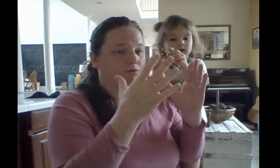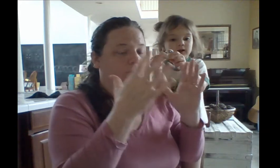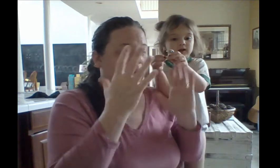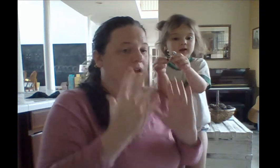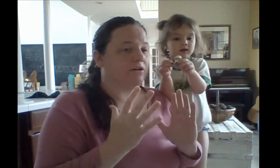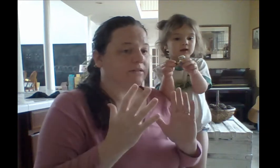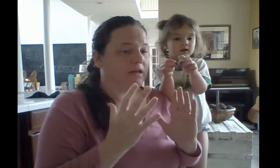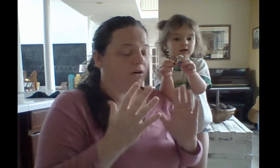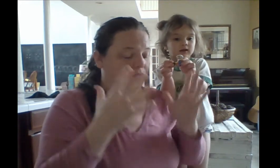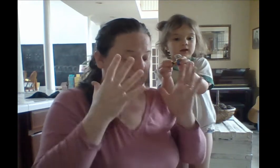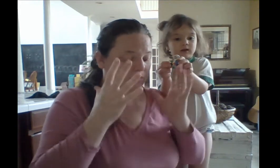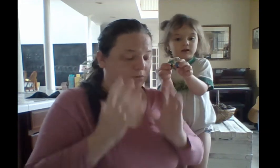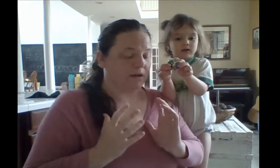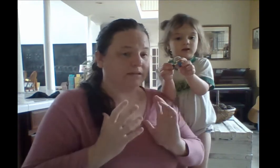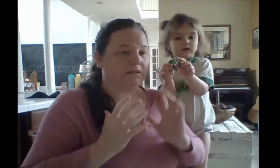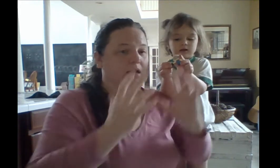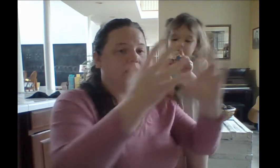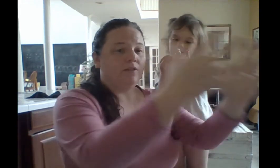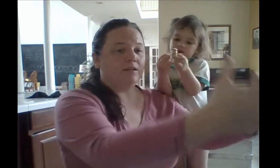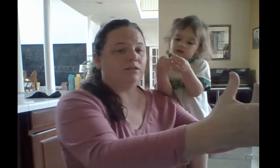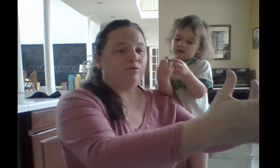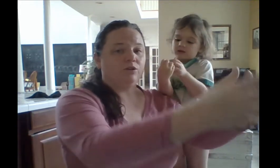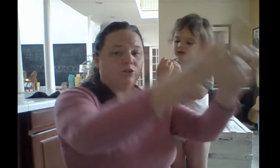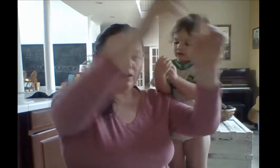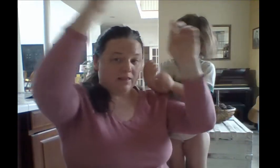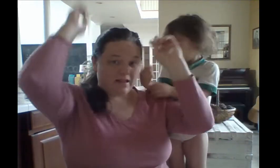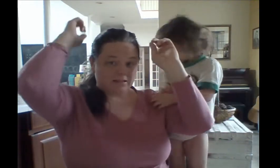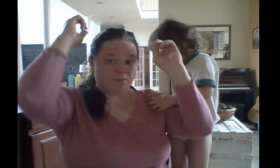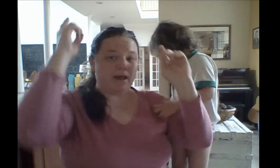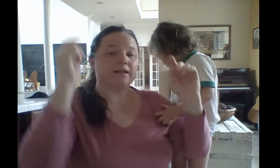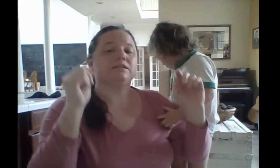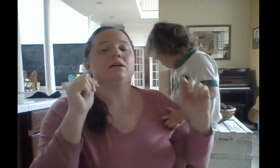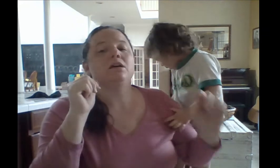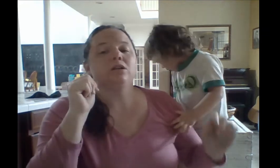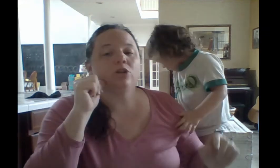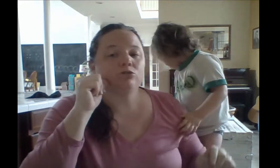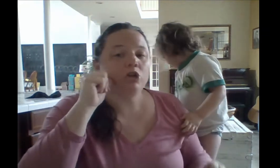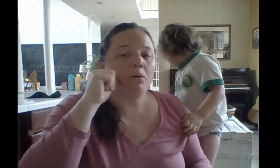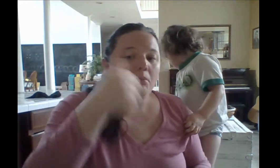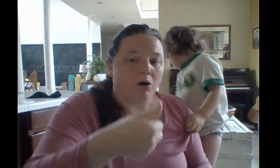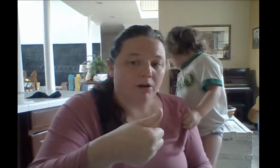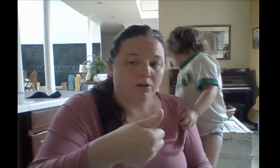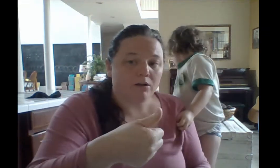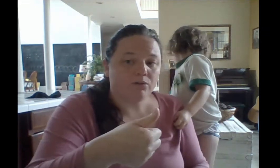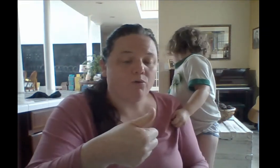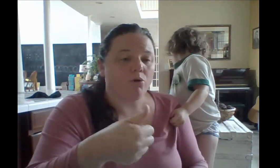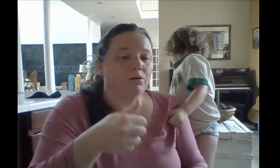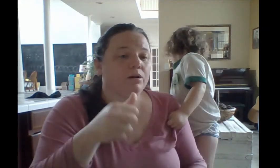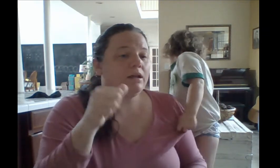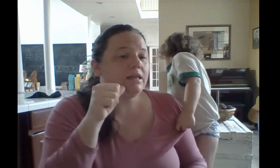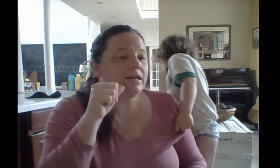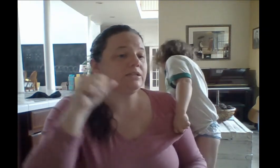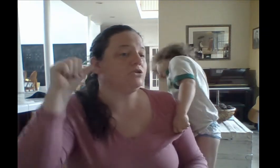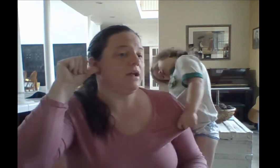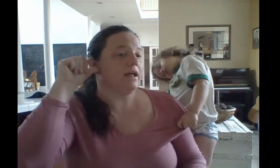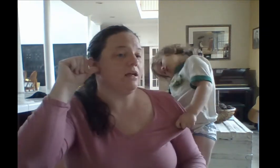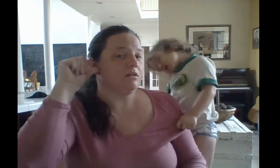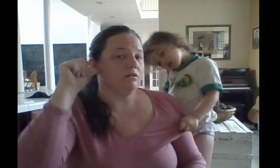you're looking at yourself, this is present, this is future, and that's the past. So tomorrow goes forward, yesterday